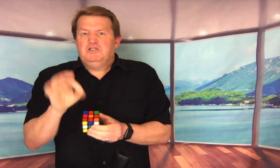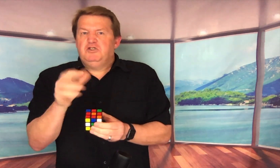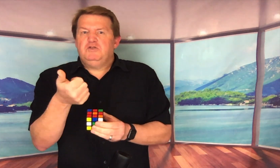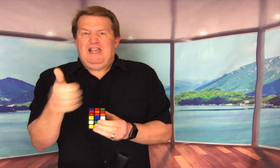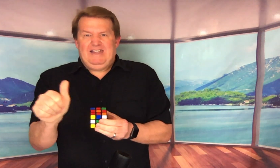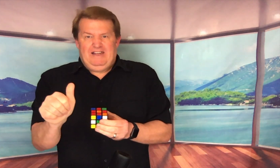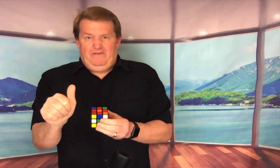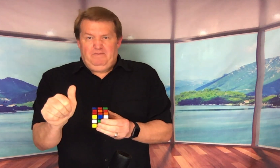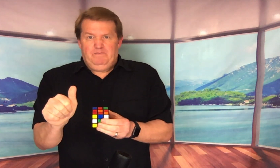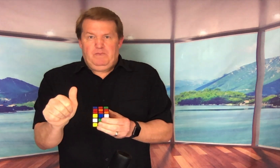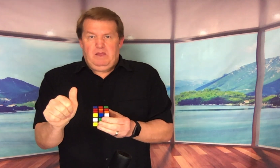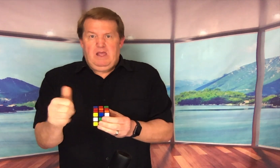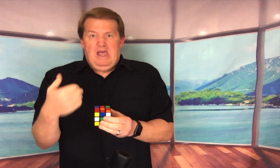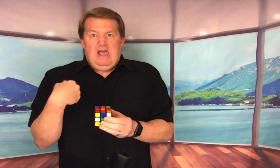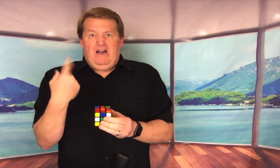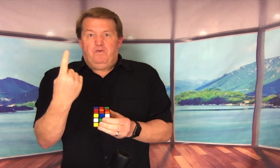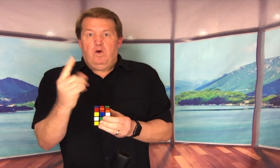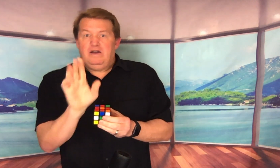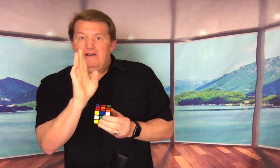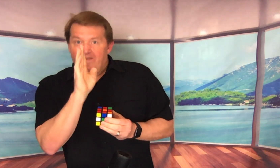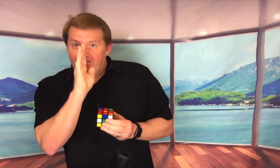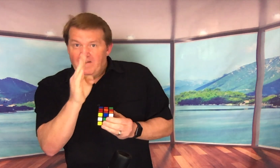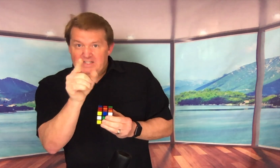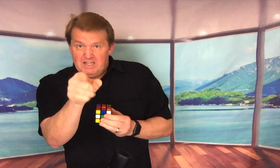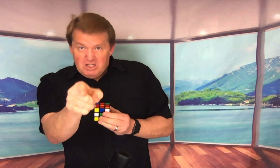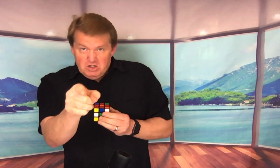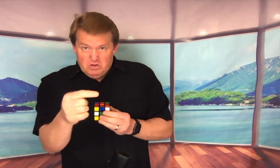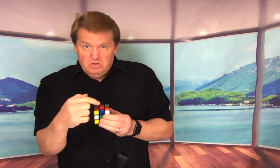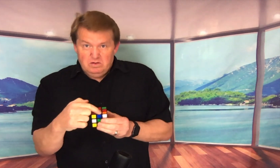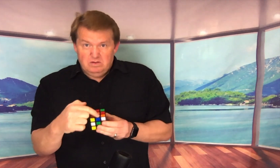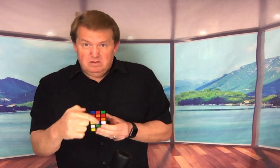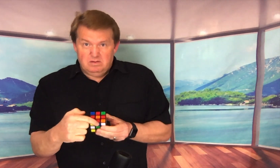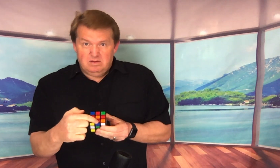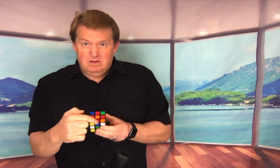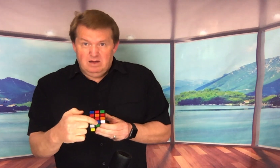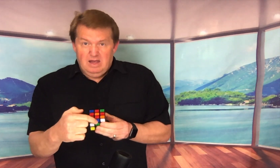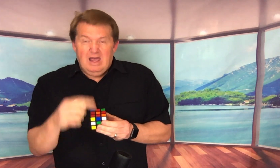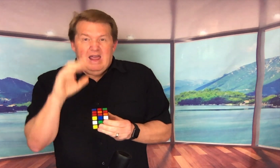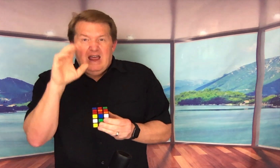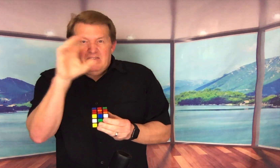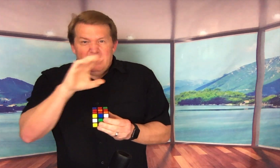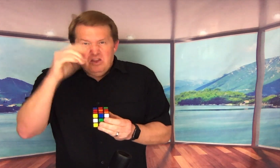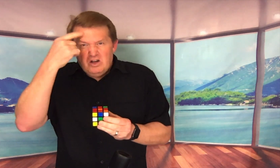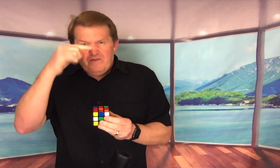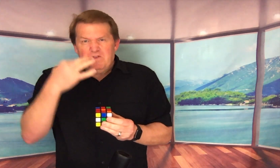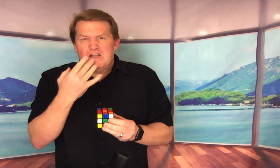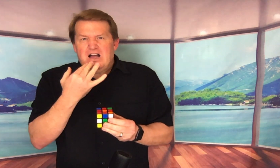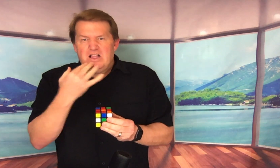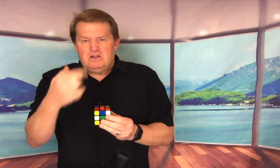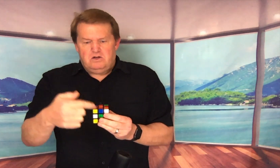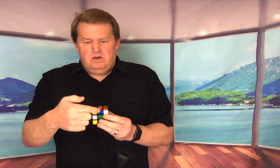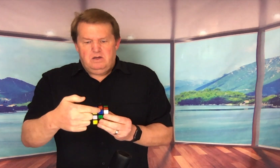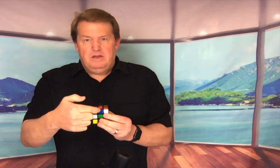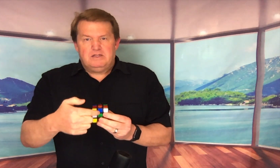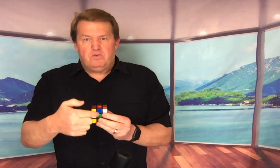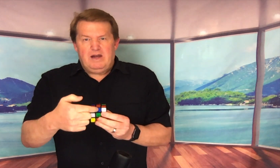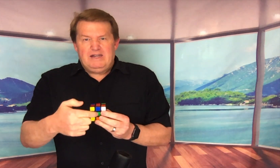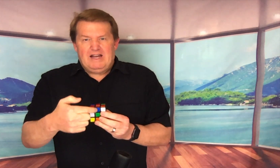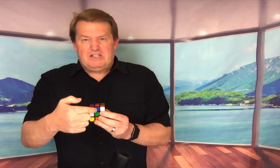Choose any of them. Have one facing you, and then look for the color that's right next to